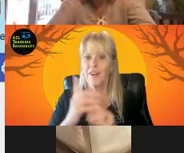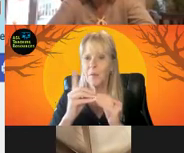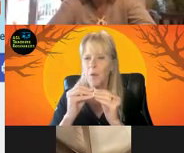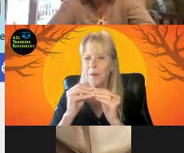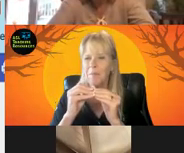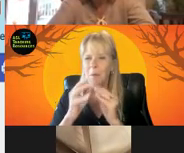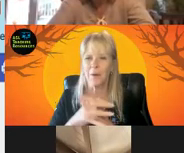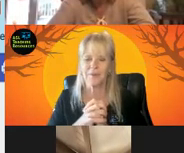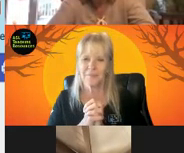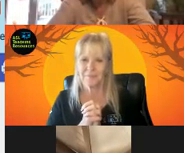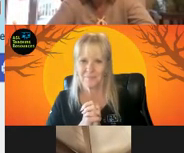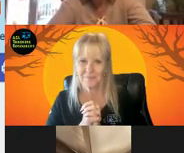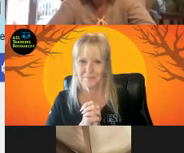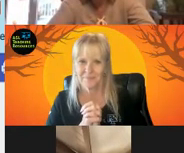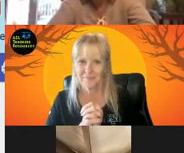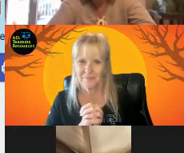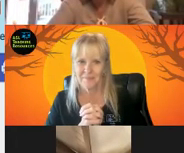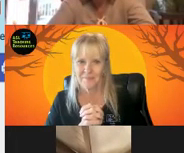Can she find one more?